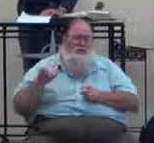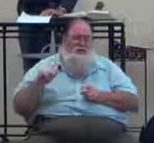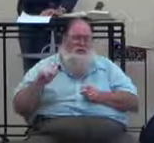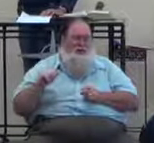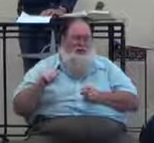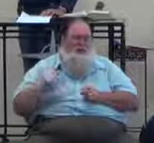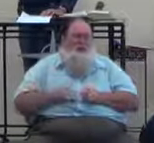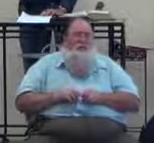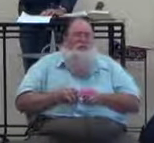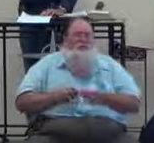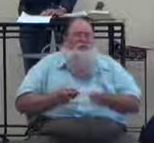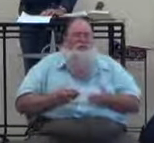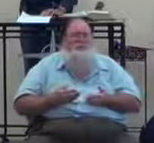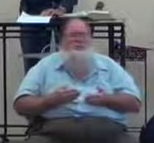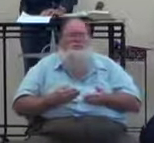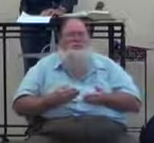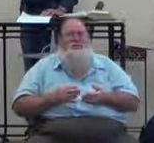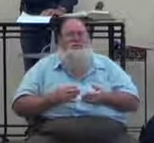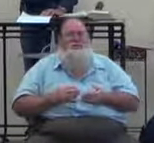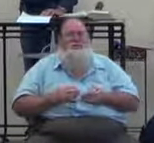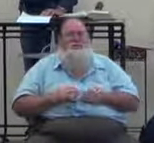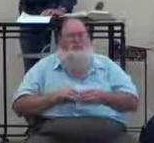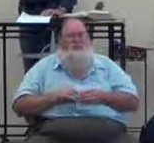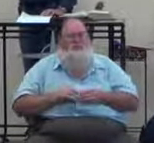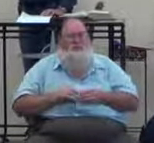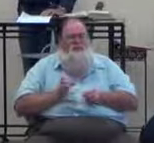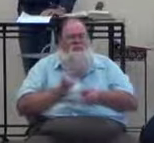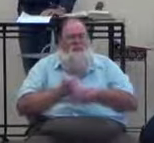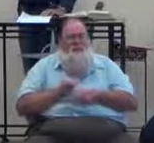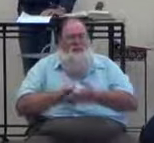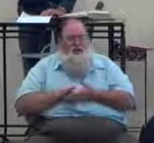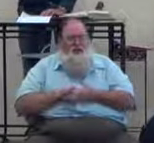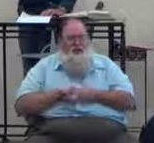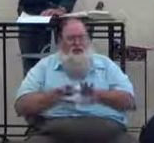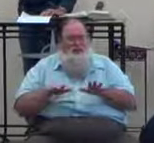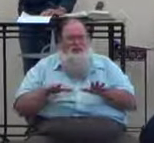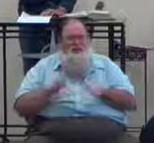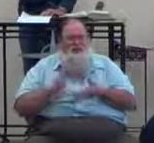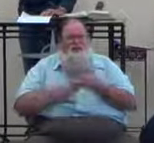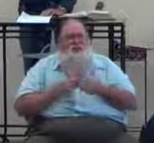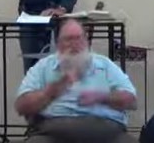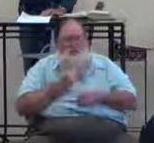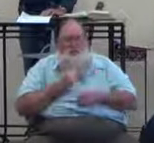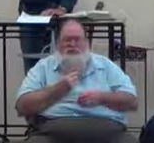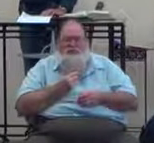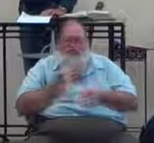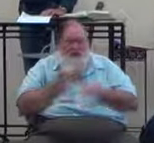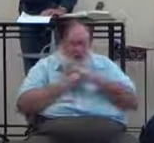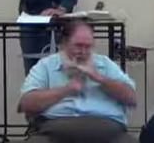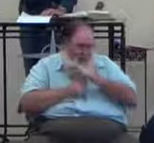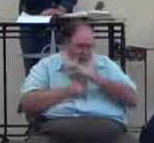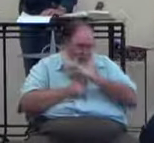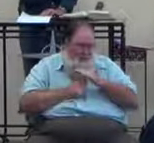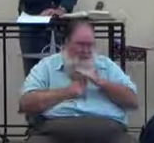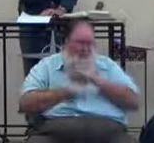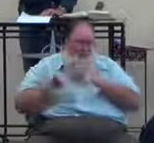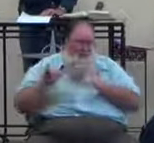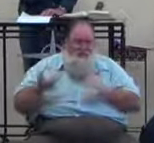to scatter. And some of the Jews that hid and were spared from death stayed